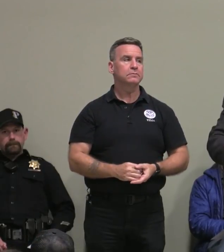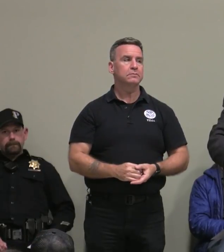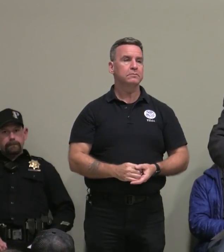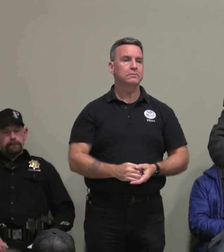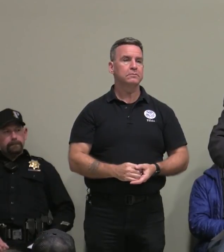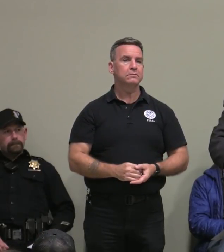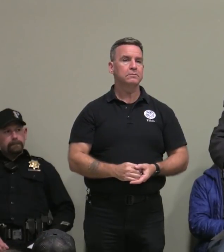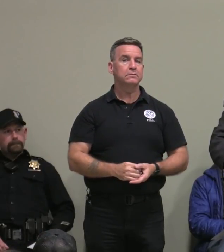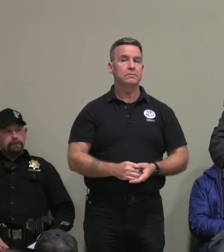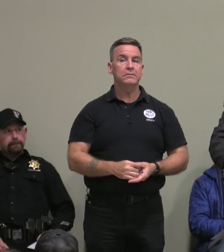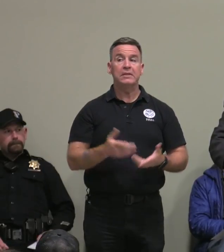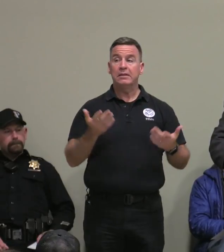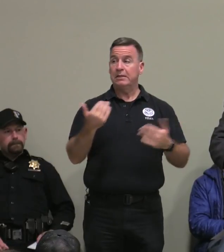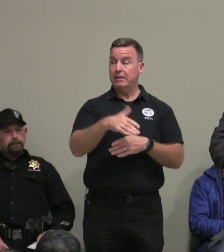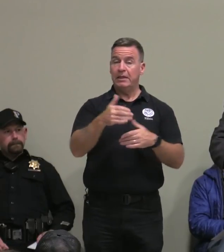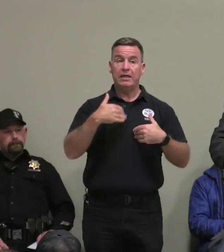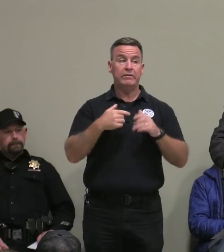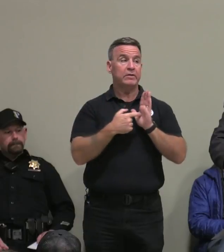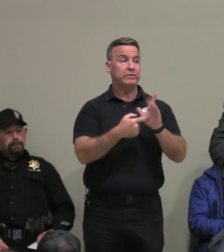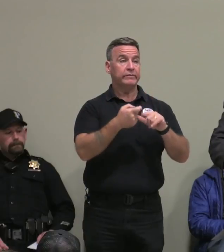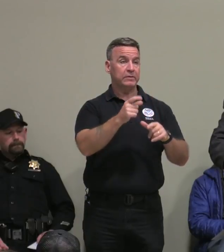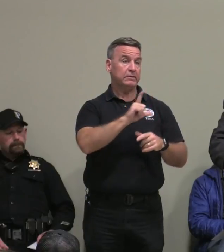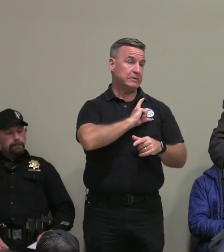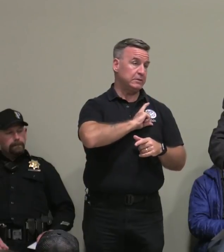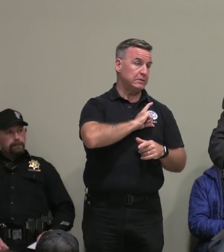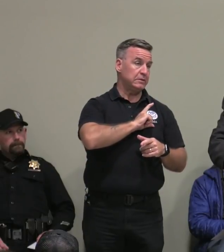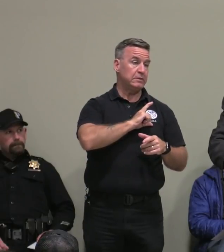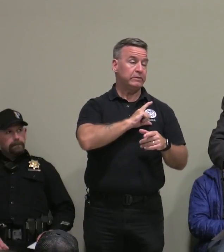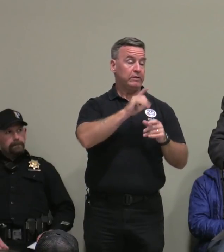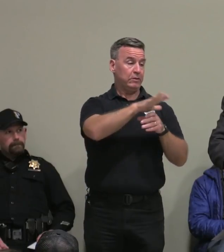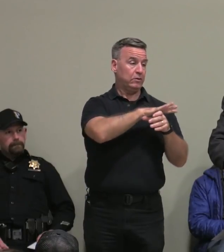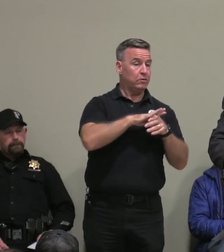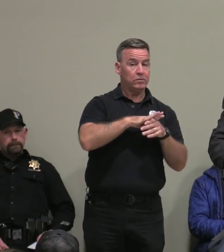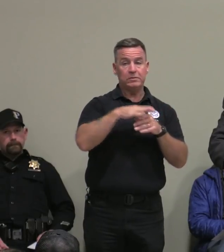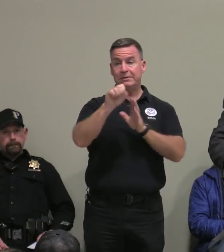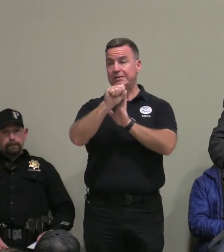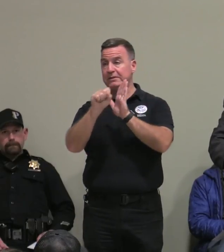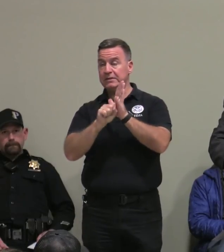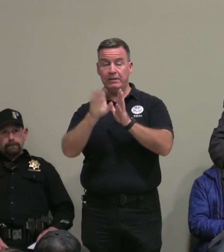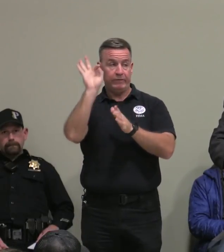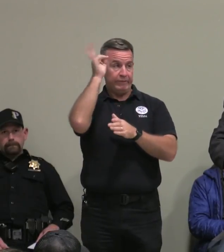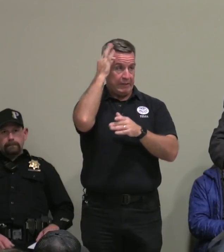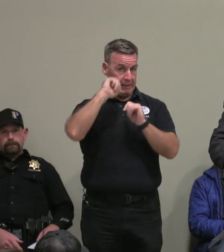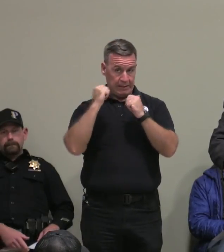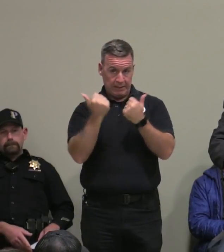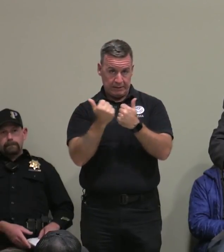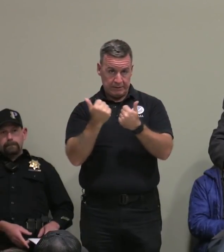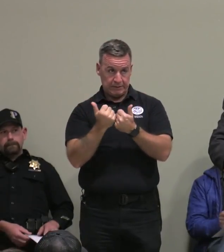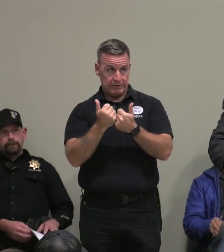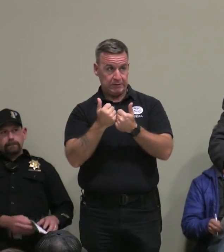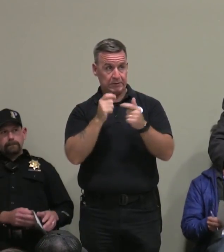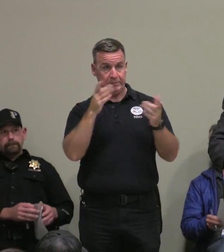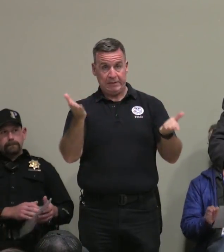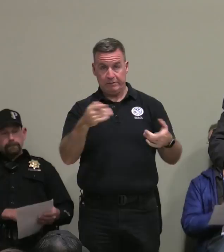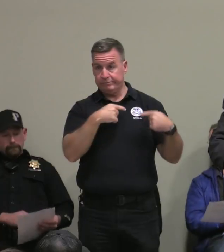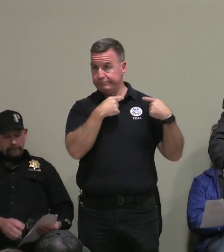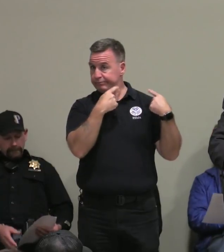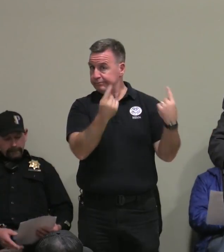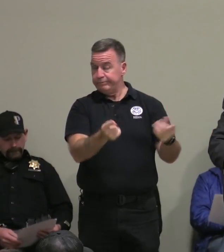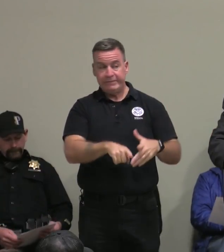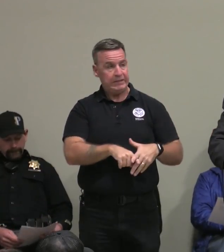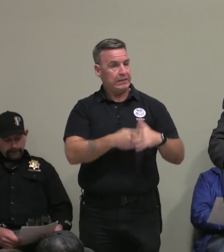representatives here tonight from law enforcement, local, state, and federal agencies. They've been on the ground from the very beginning.